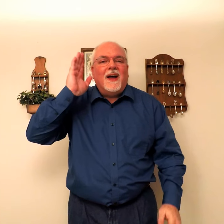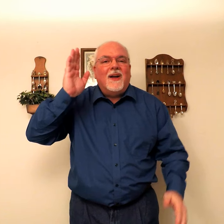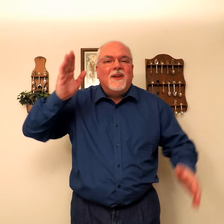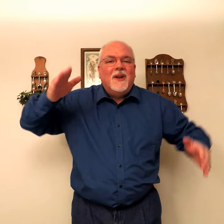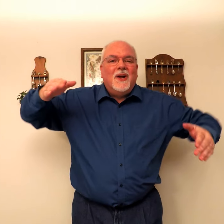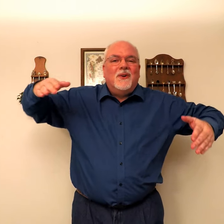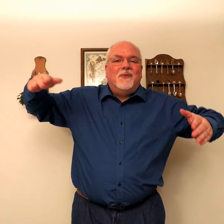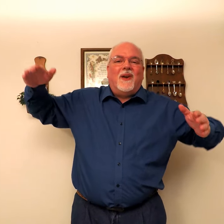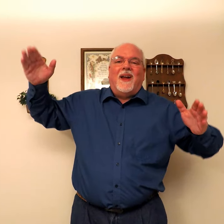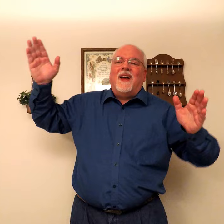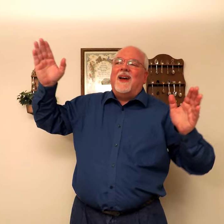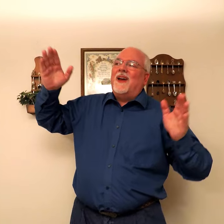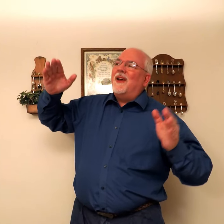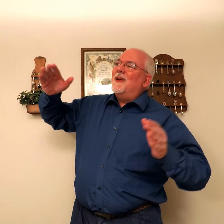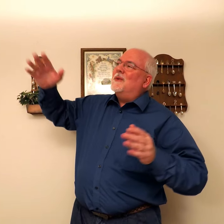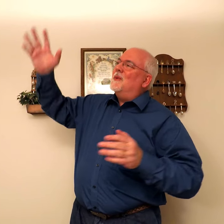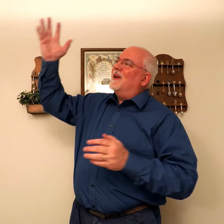I'll fly away.